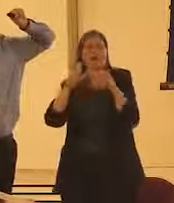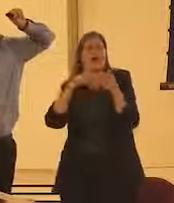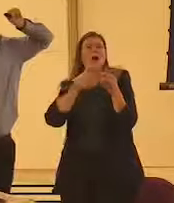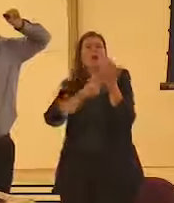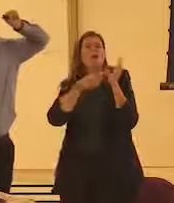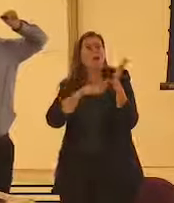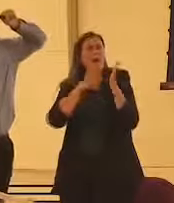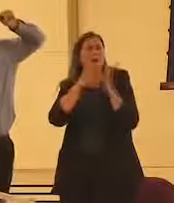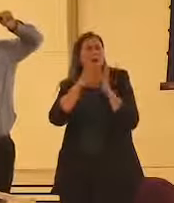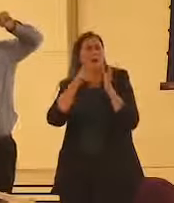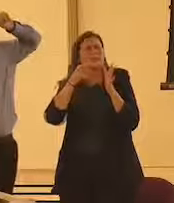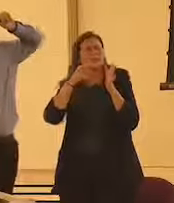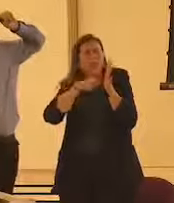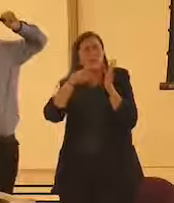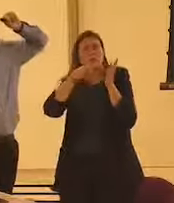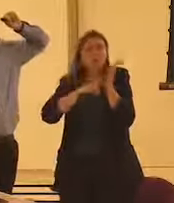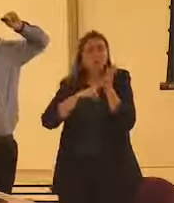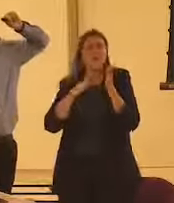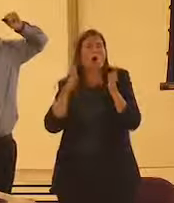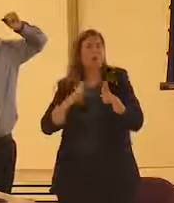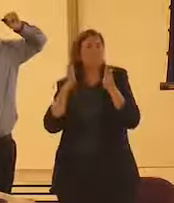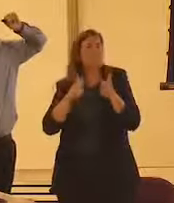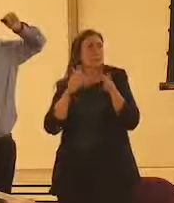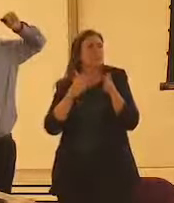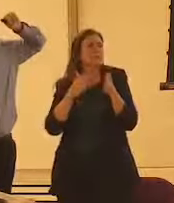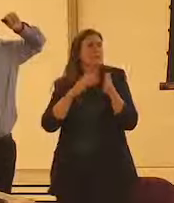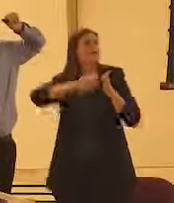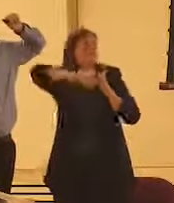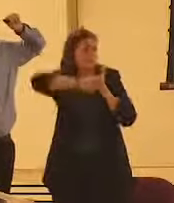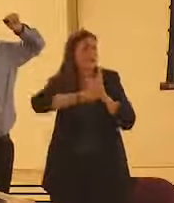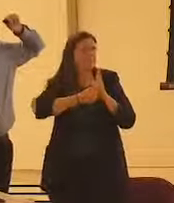is the only high secure deaf service in the world,